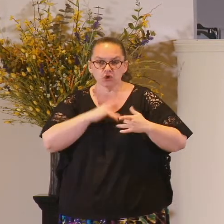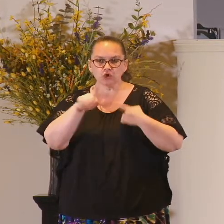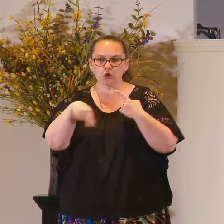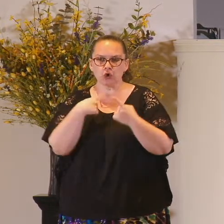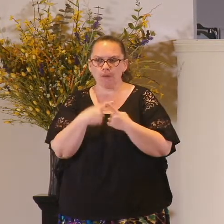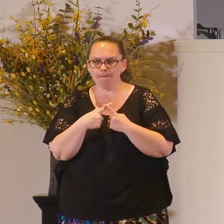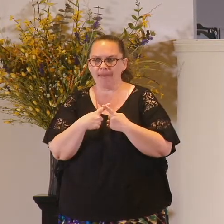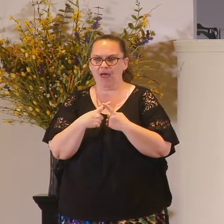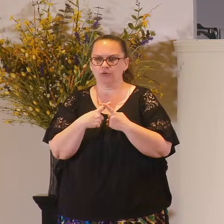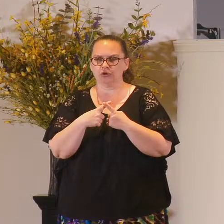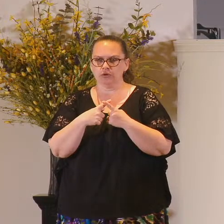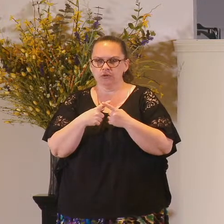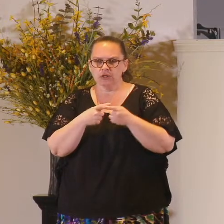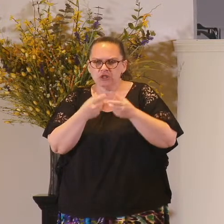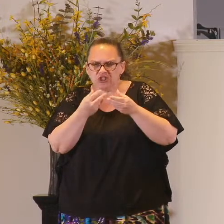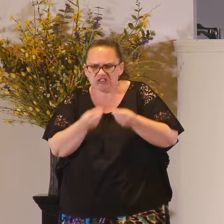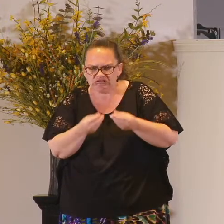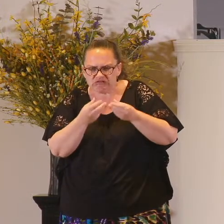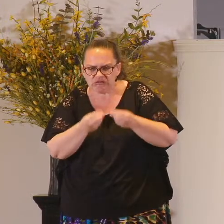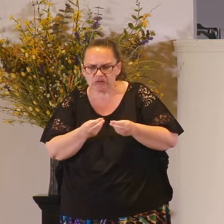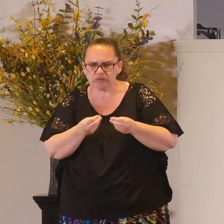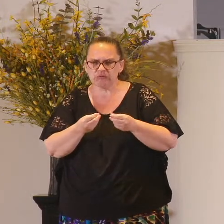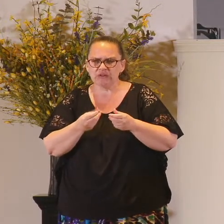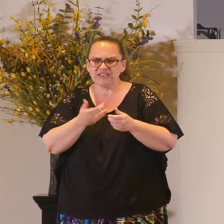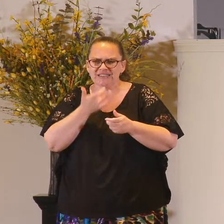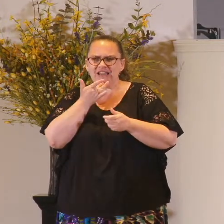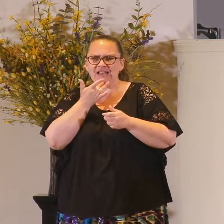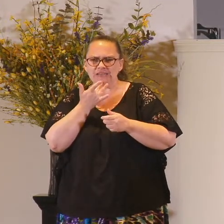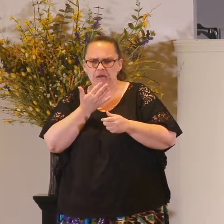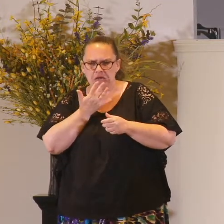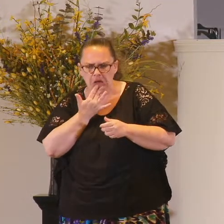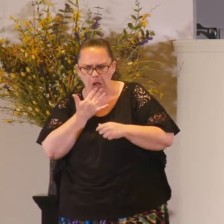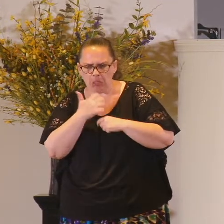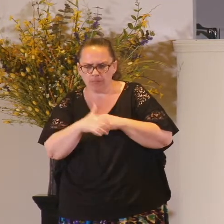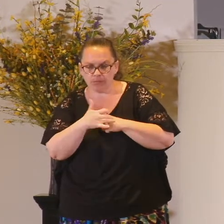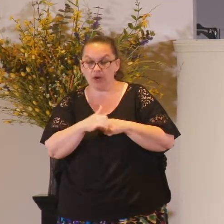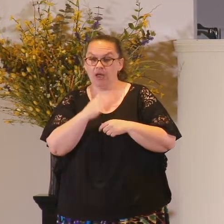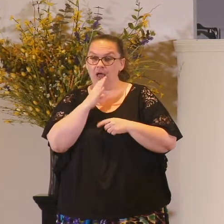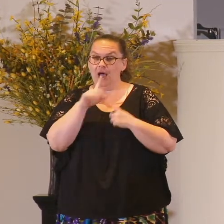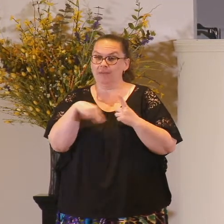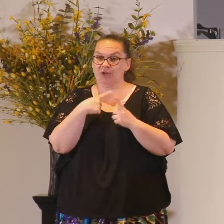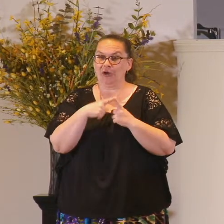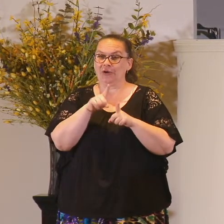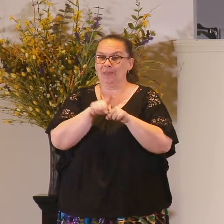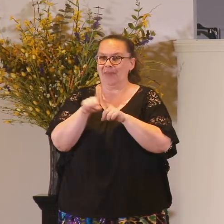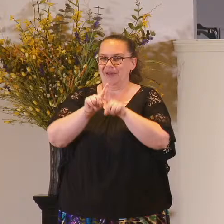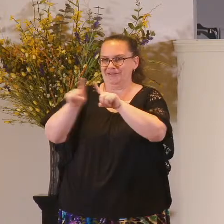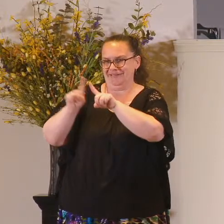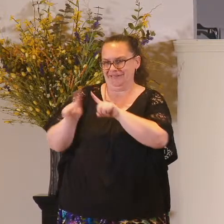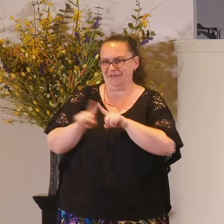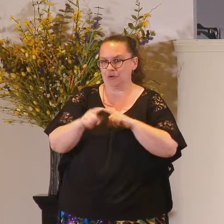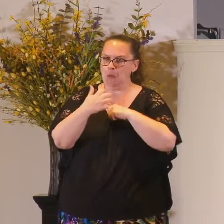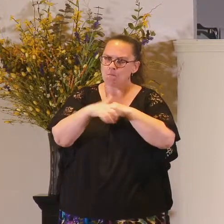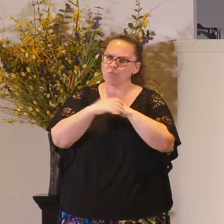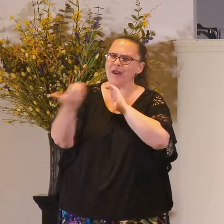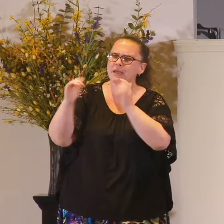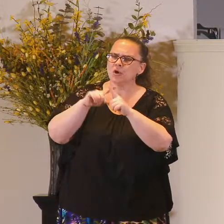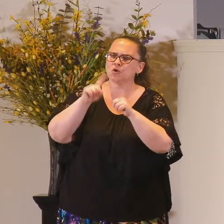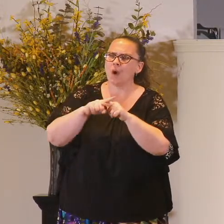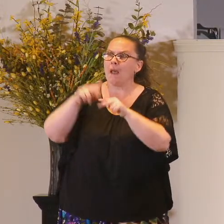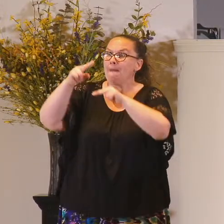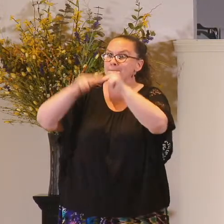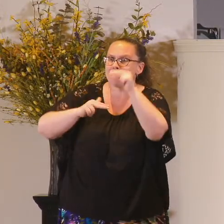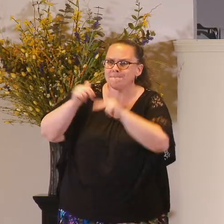the texture and the softness and the appearance and the color. And I'm talking about things like buildings and budgets and bulletins